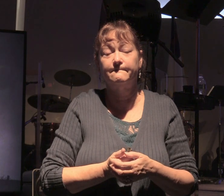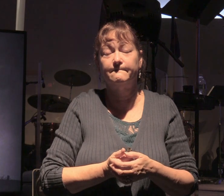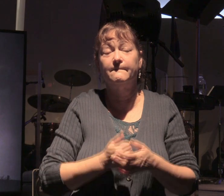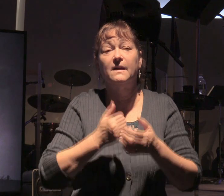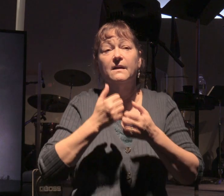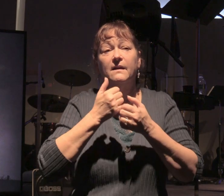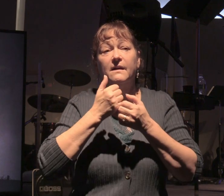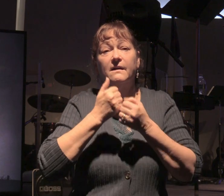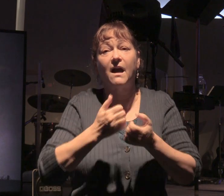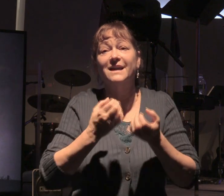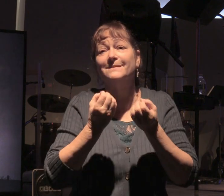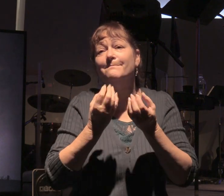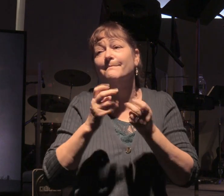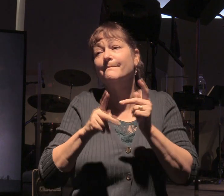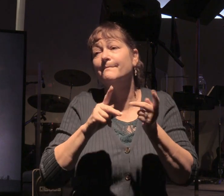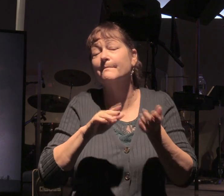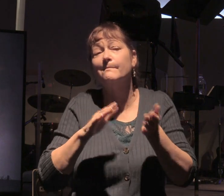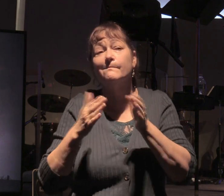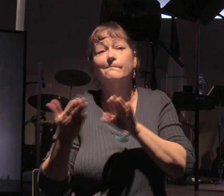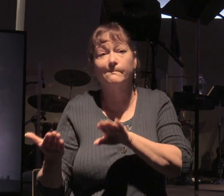caused heavy casualties.